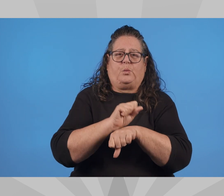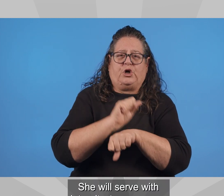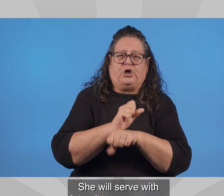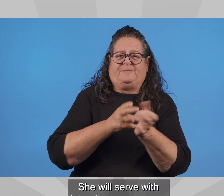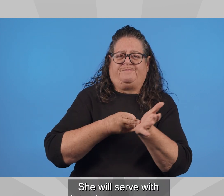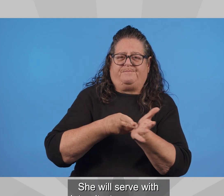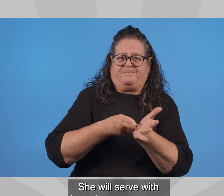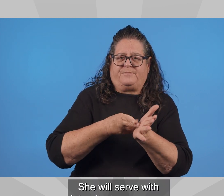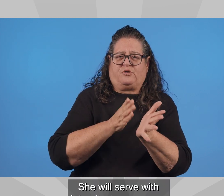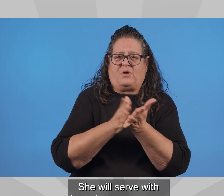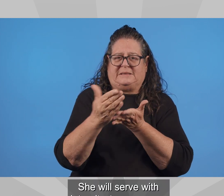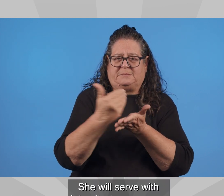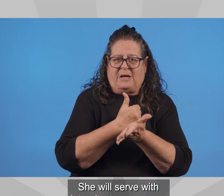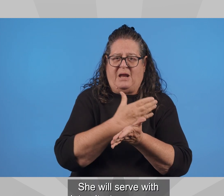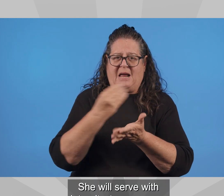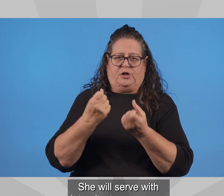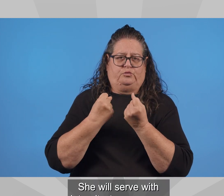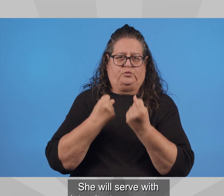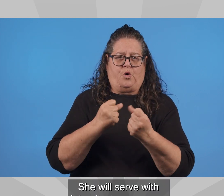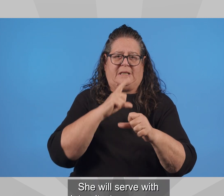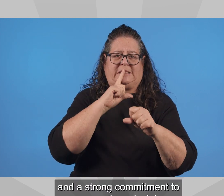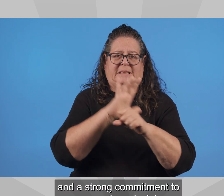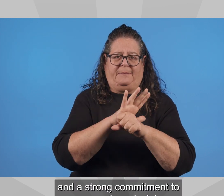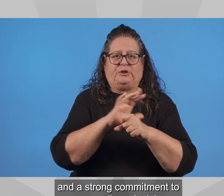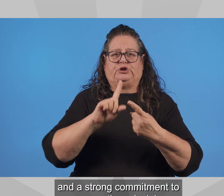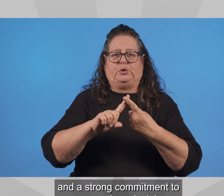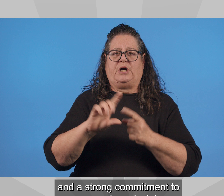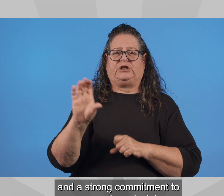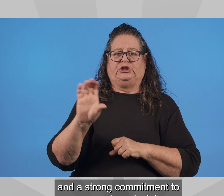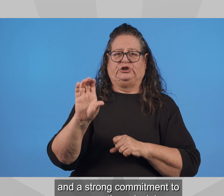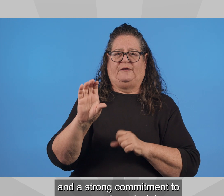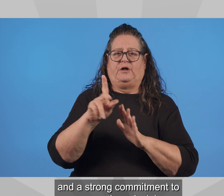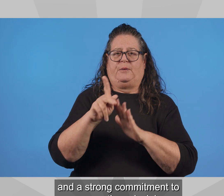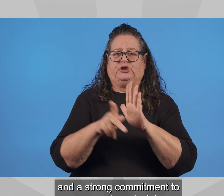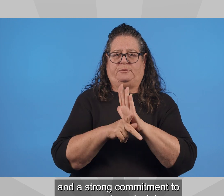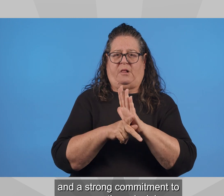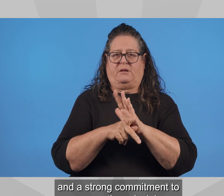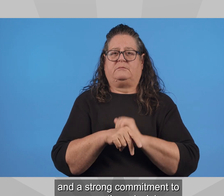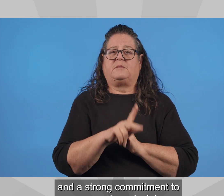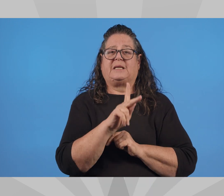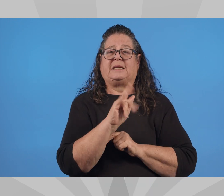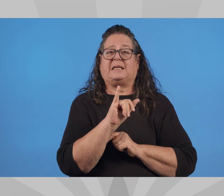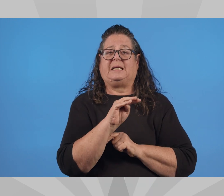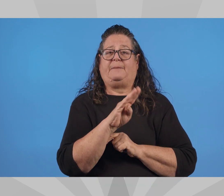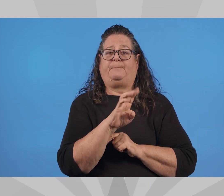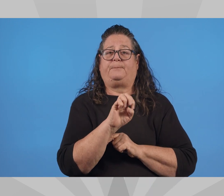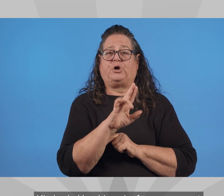She will serve with integrity, transparency, and a strong commitment to conservative principles.